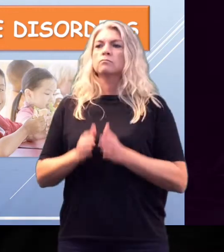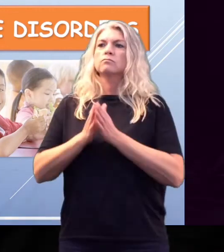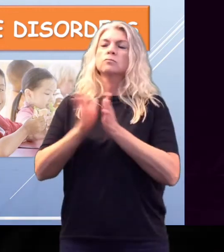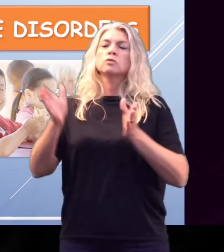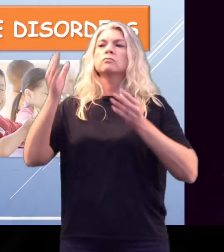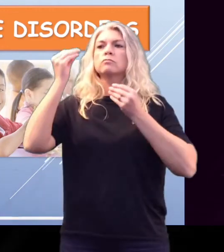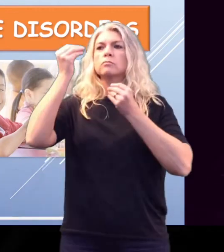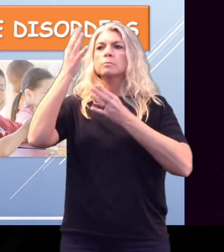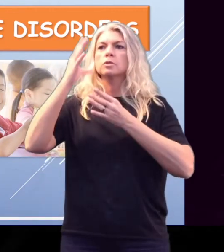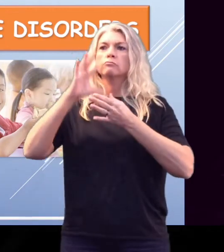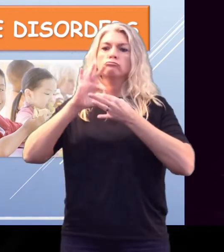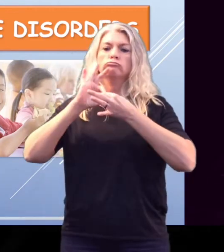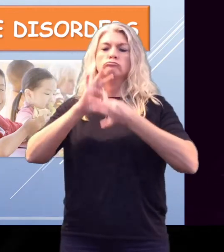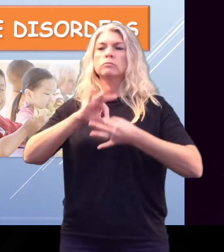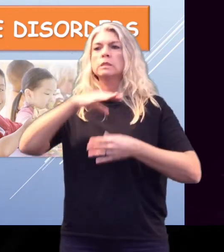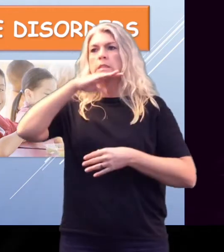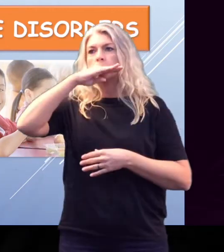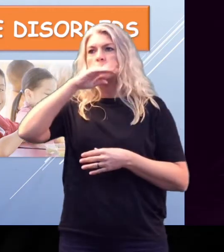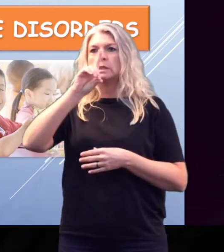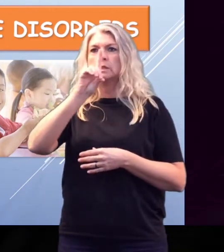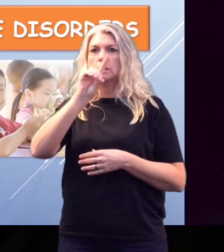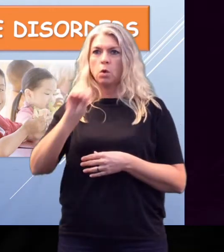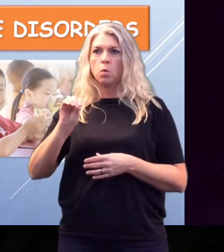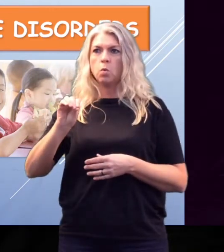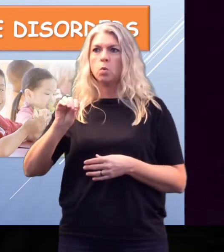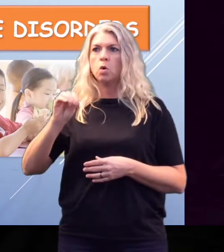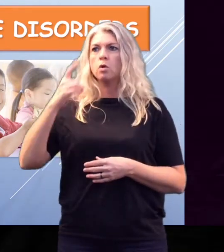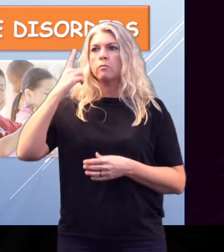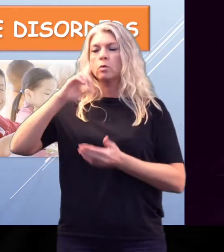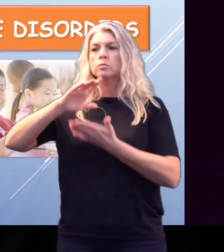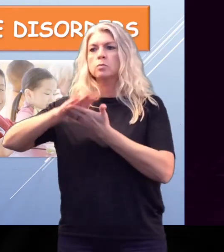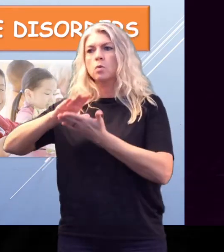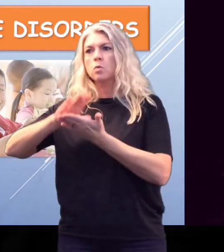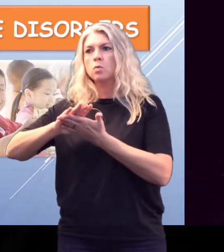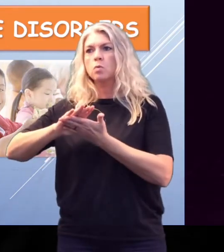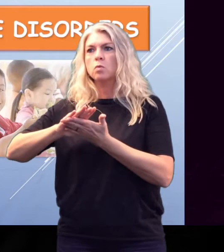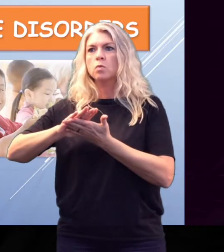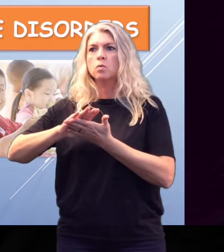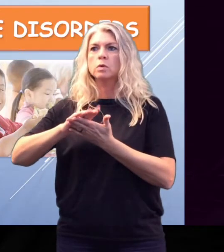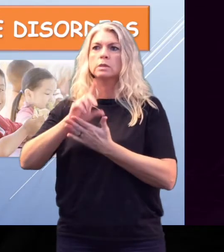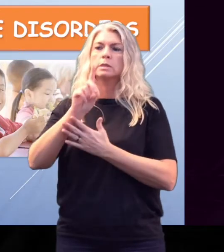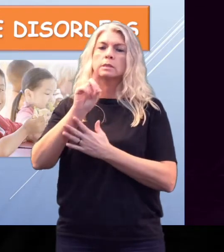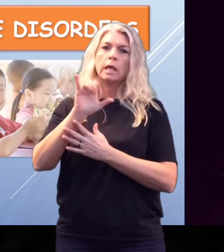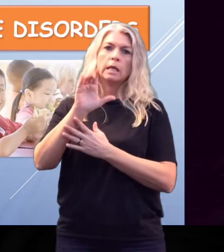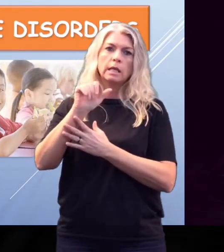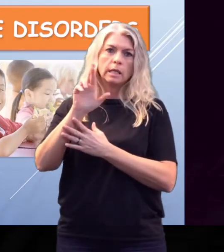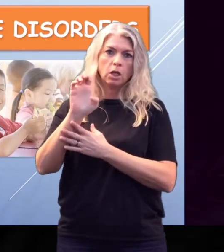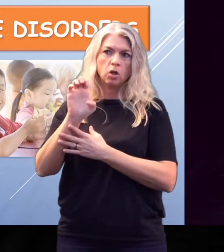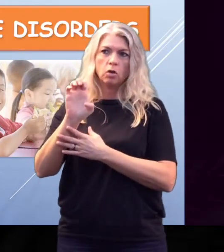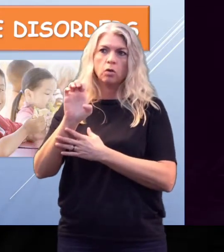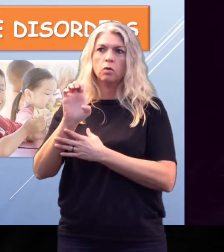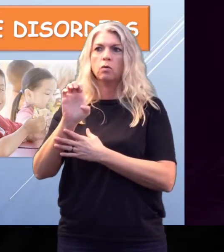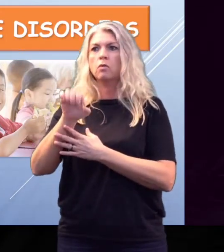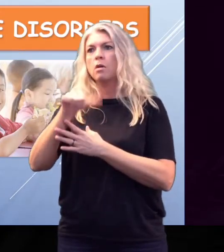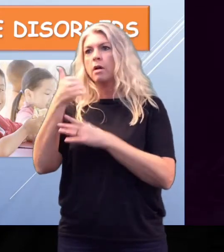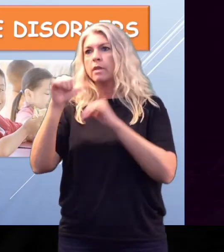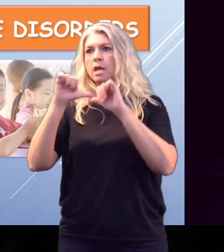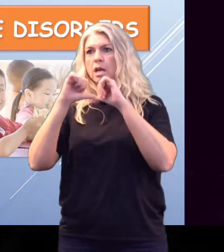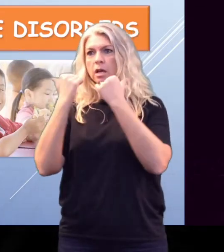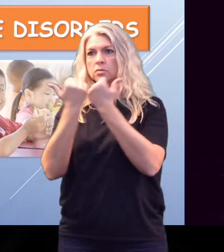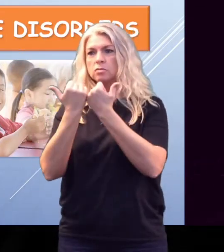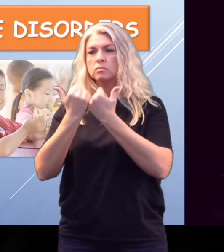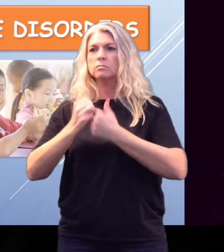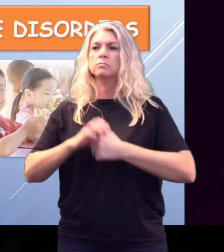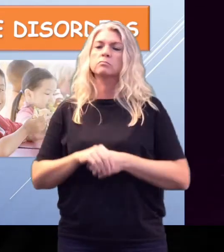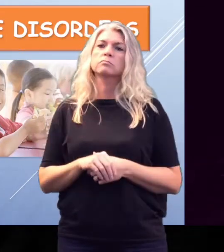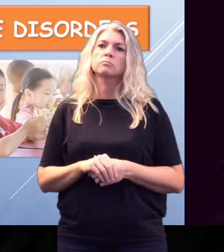This video provides general information about seizure disorders to schools, licensed child care facilities, and